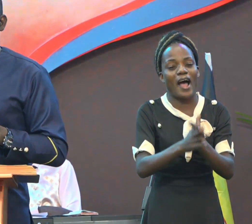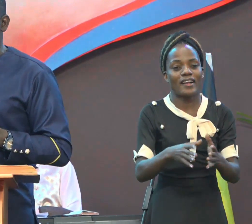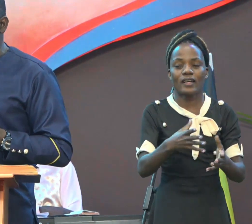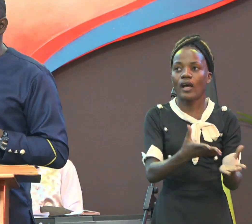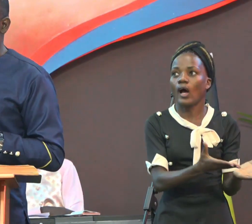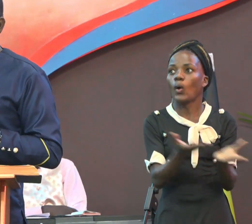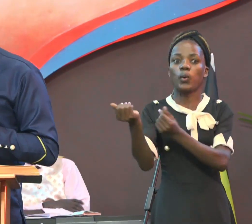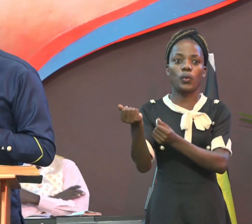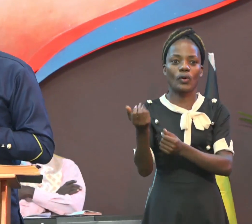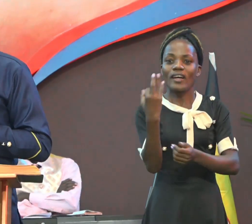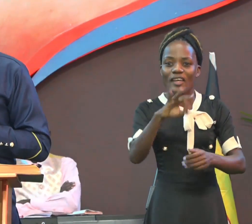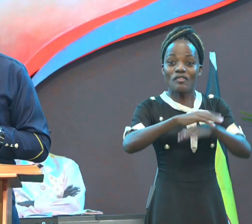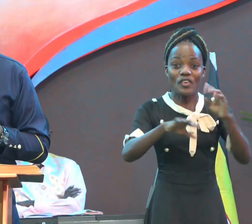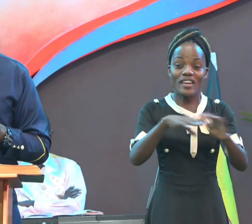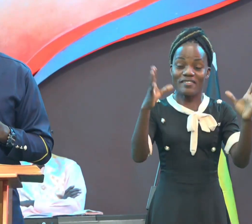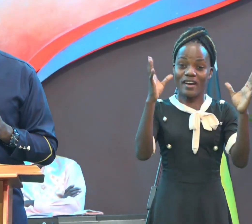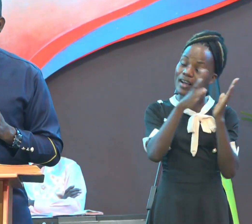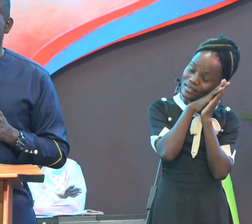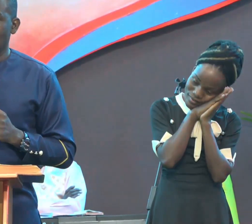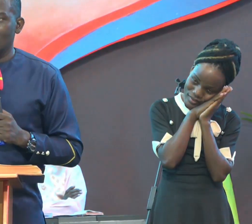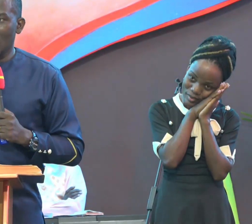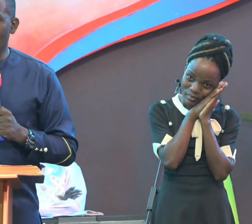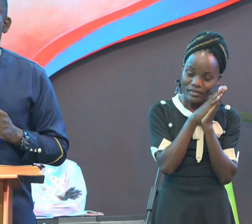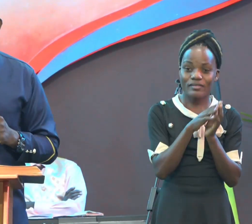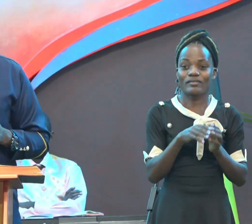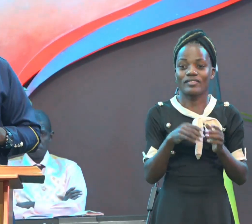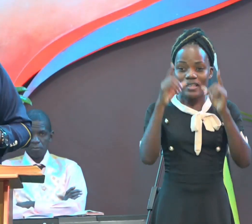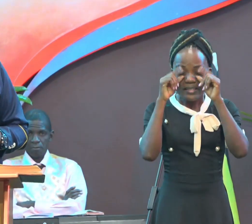takes you. When you refuse to give him